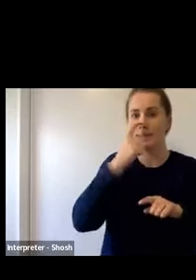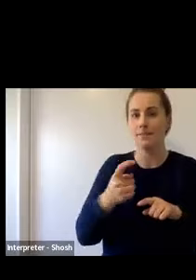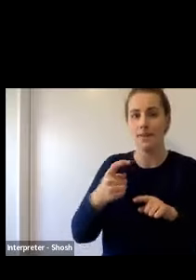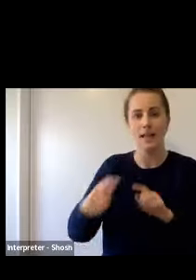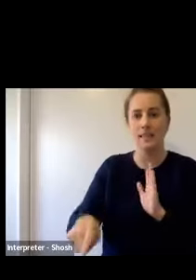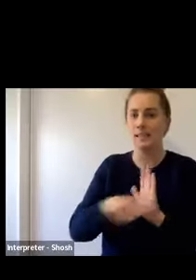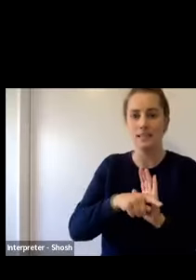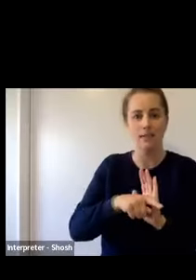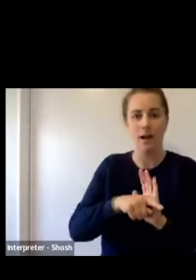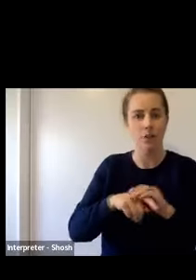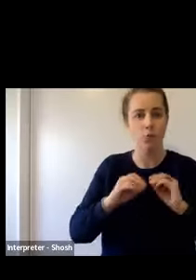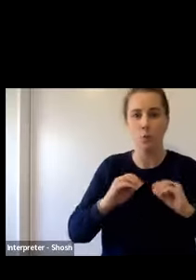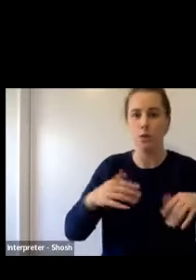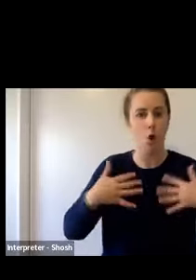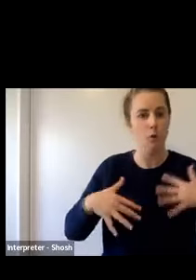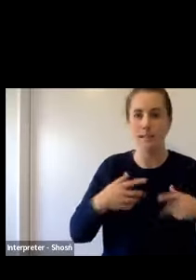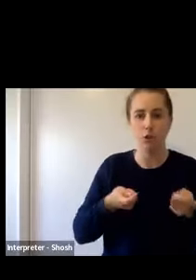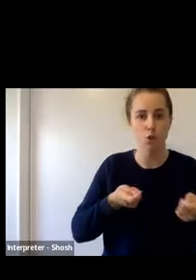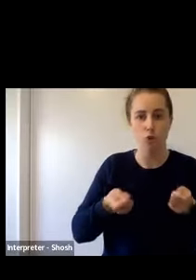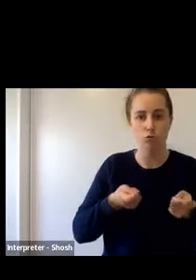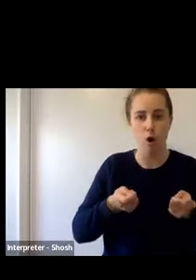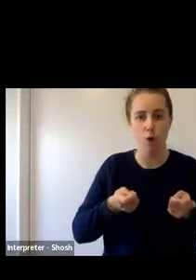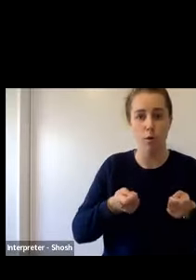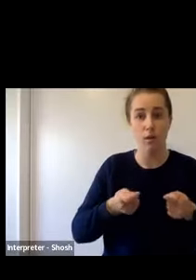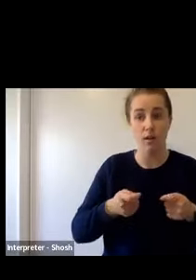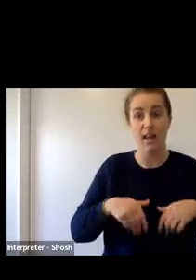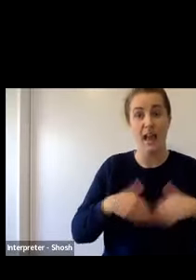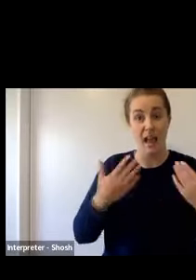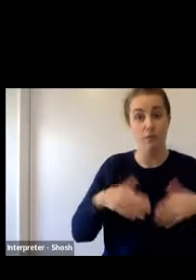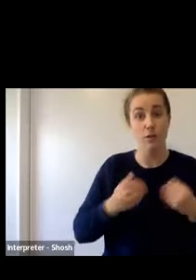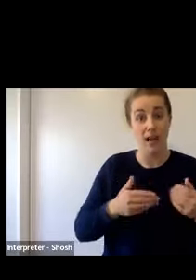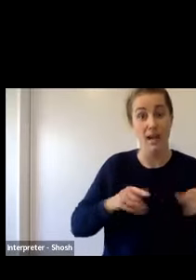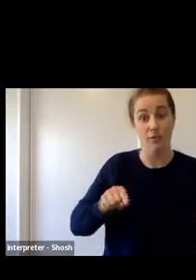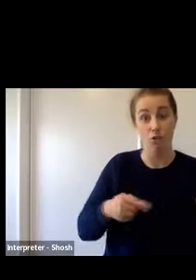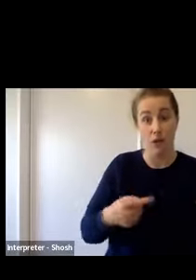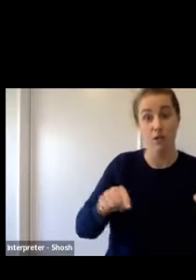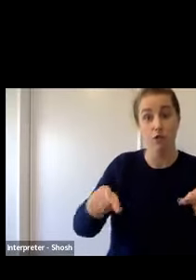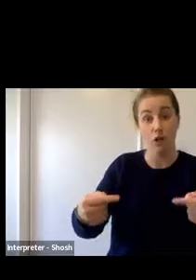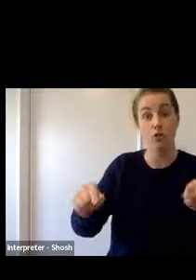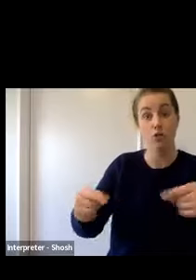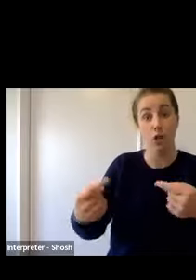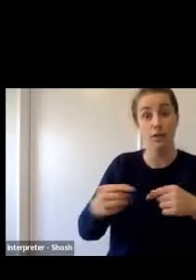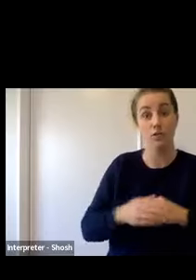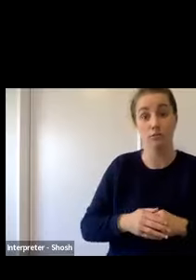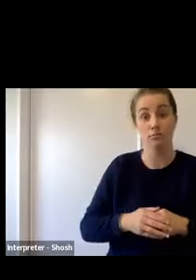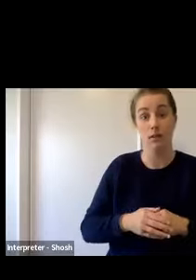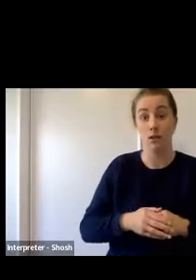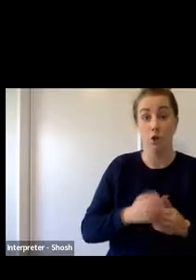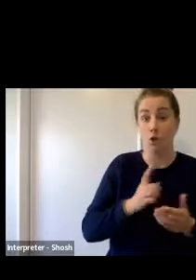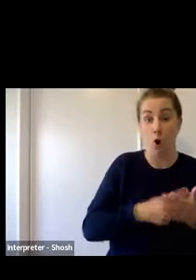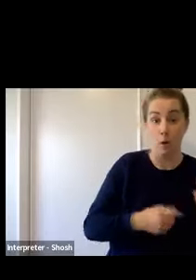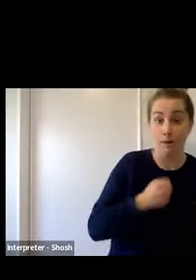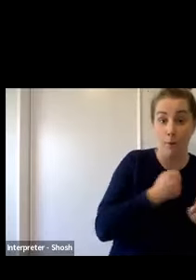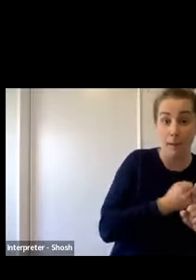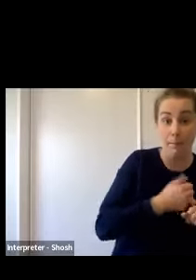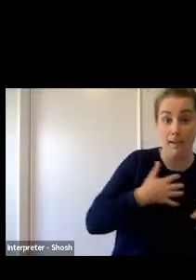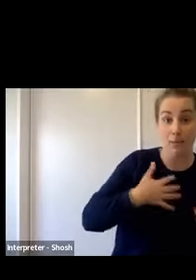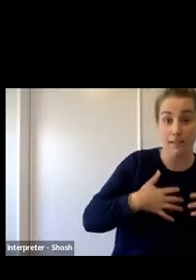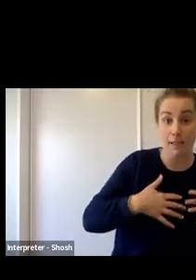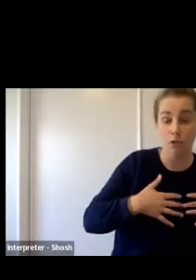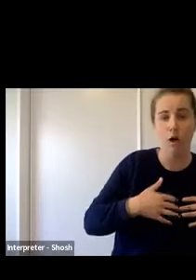disadvantaged with no seizure control, face daily challenges that go well beyond the impacts of seizures to dealing